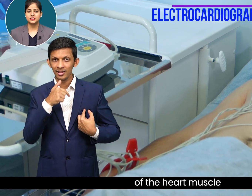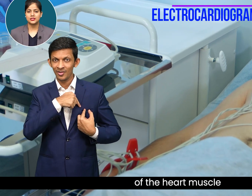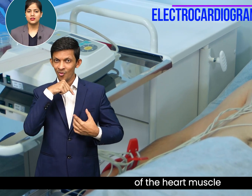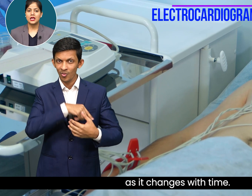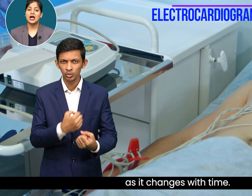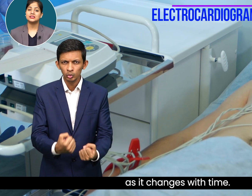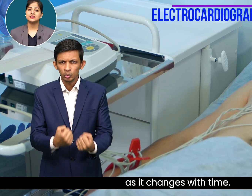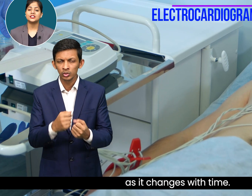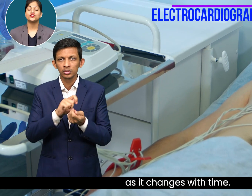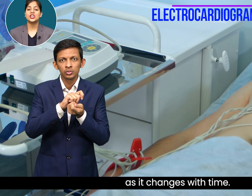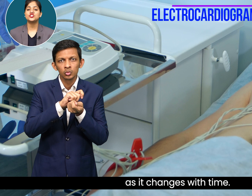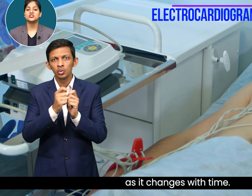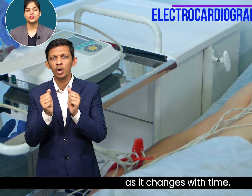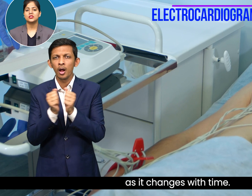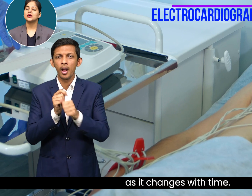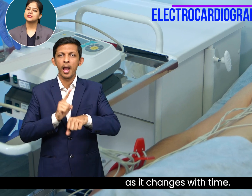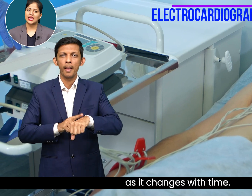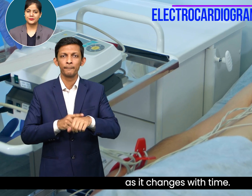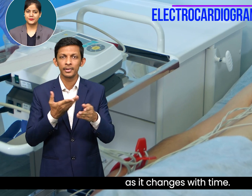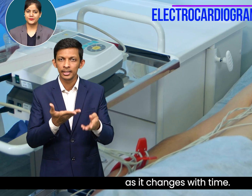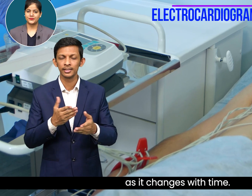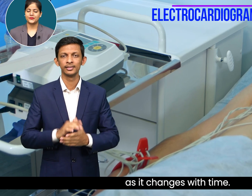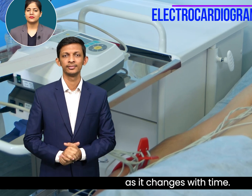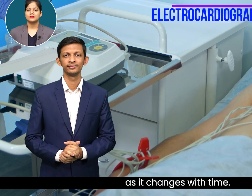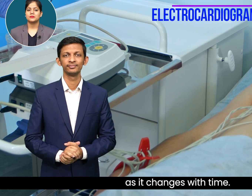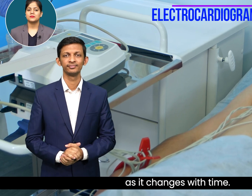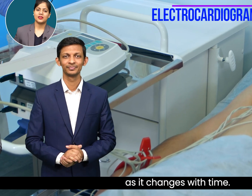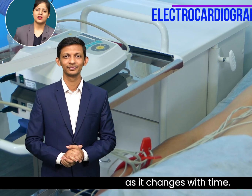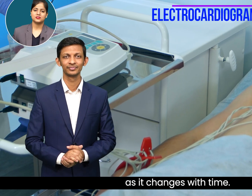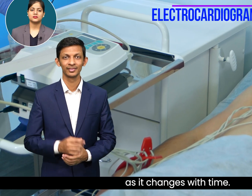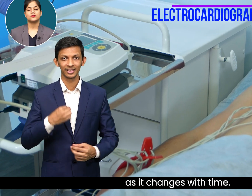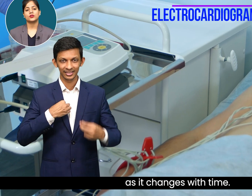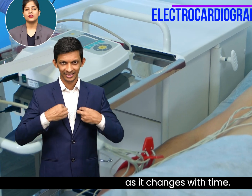heart muscle as it changes with time.